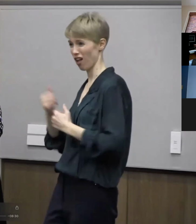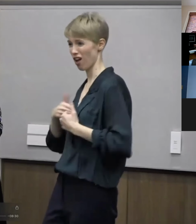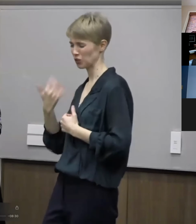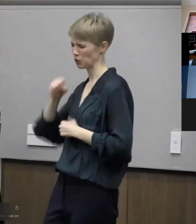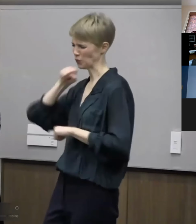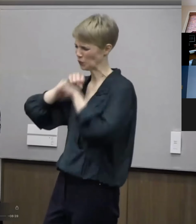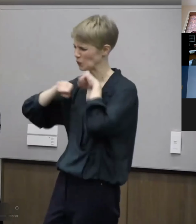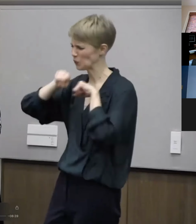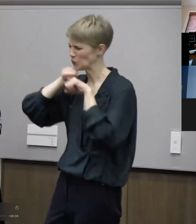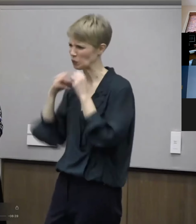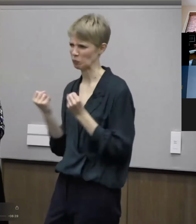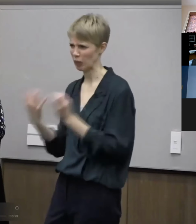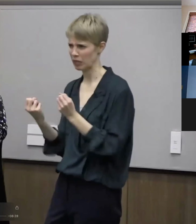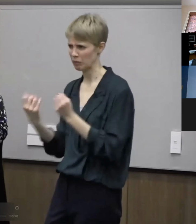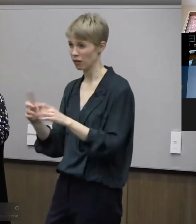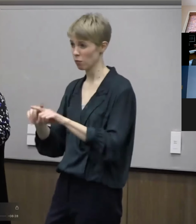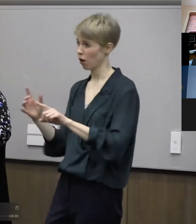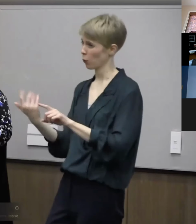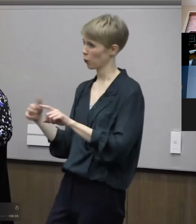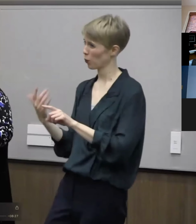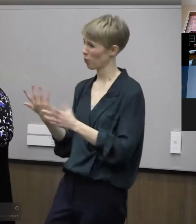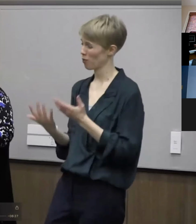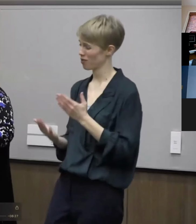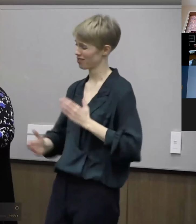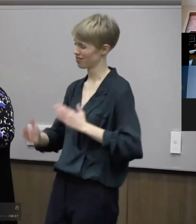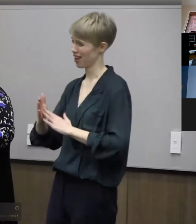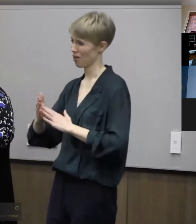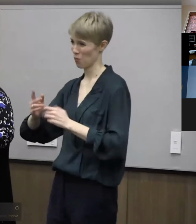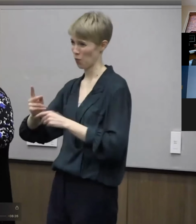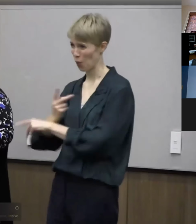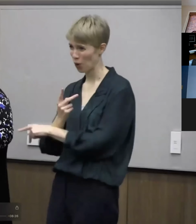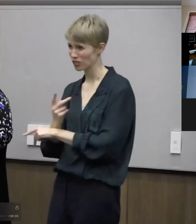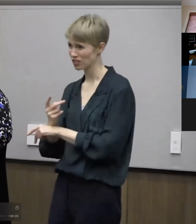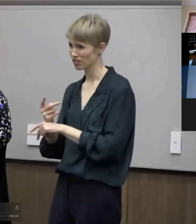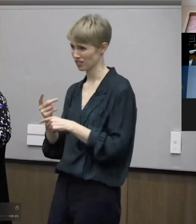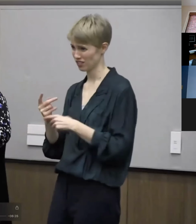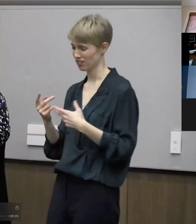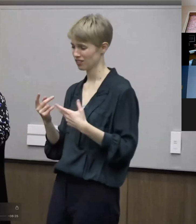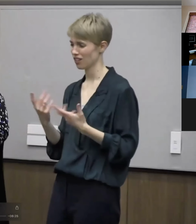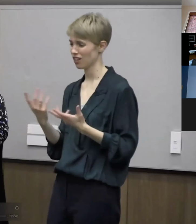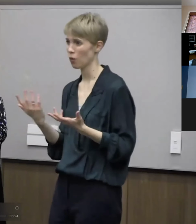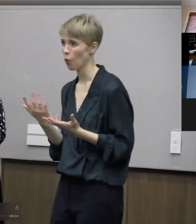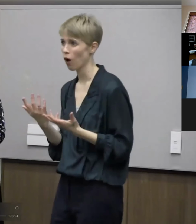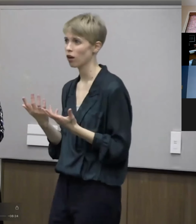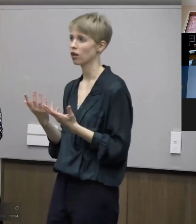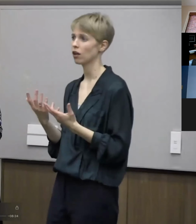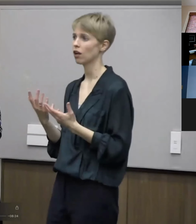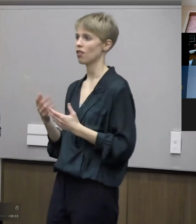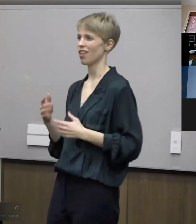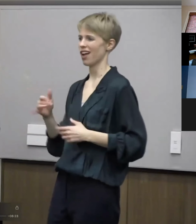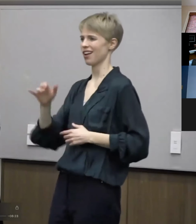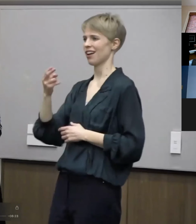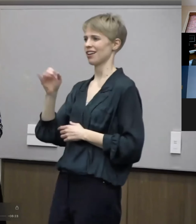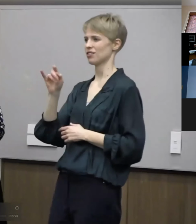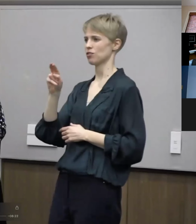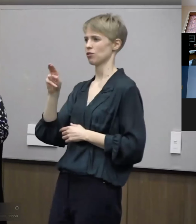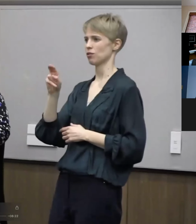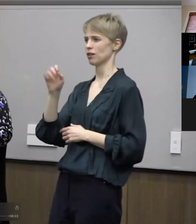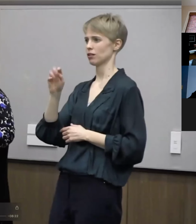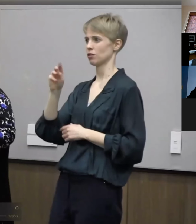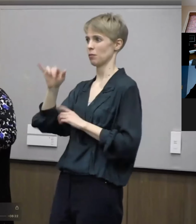but perhaps the most lasting were experiencing an unconsented hysterectomy in